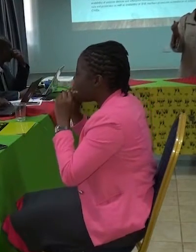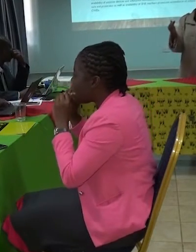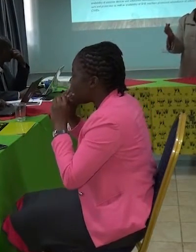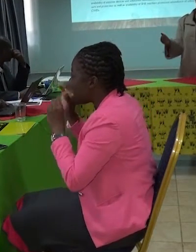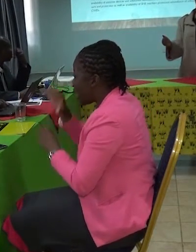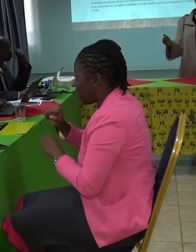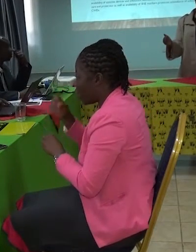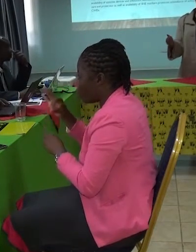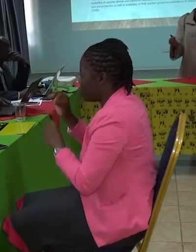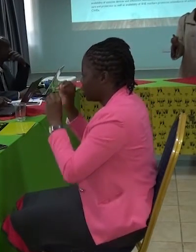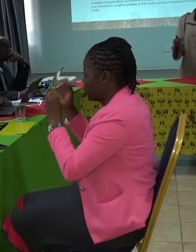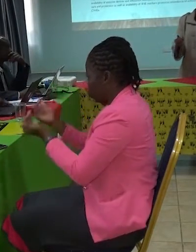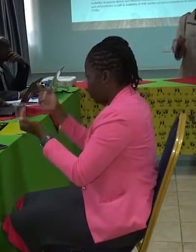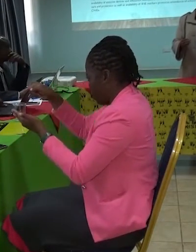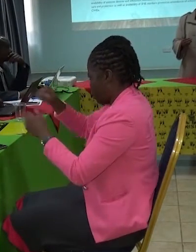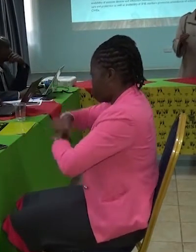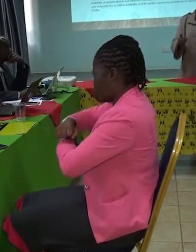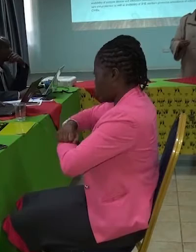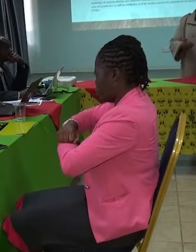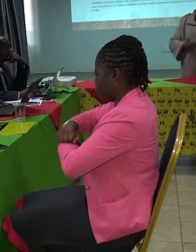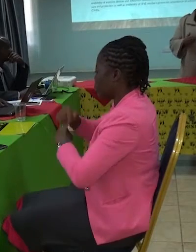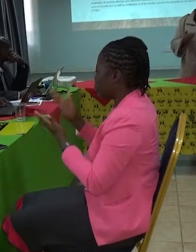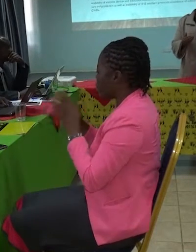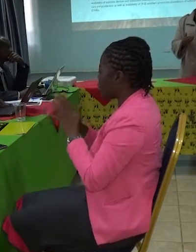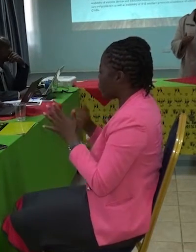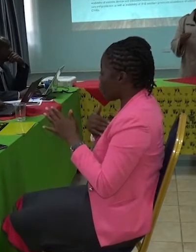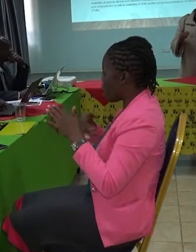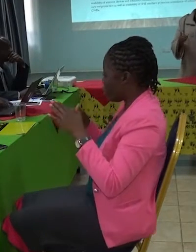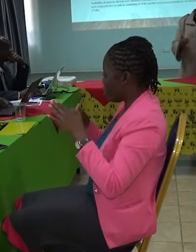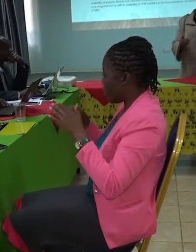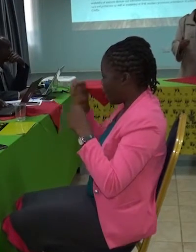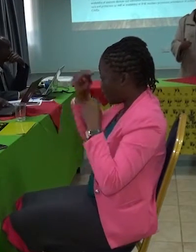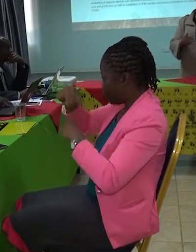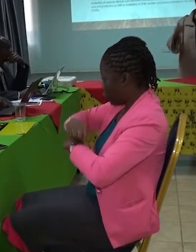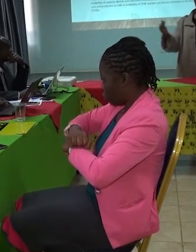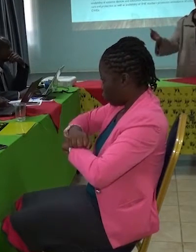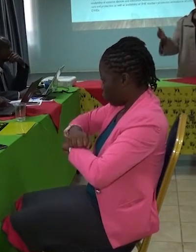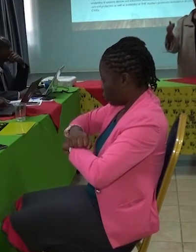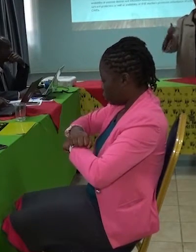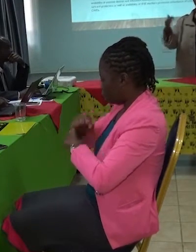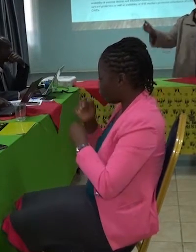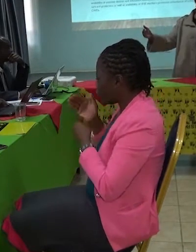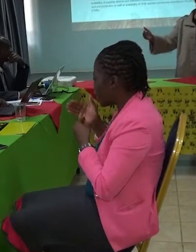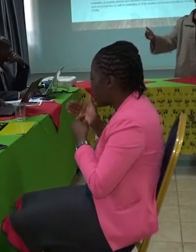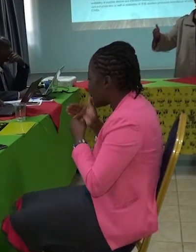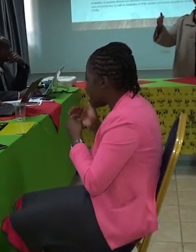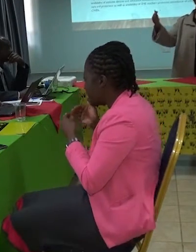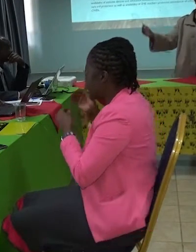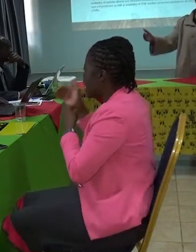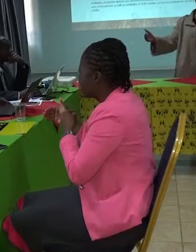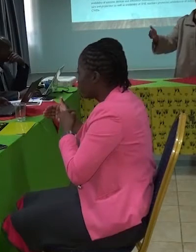to be a big gap is where we have a primary school, a secondary school attached or next to,